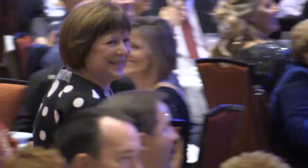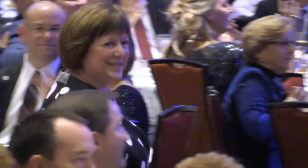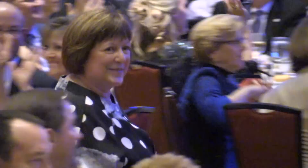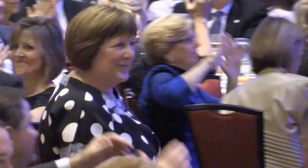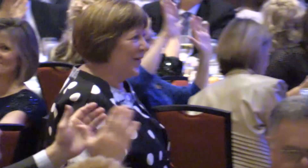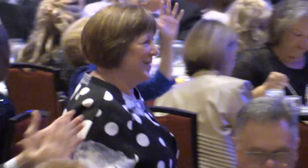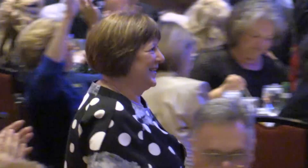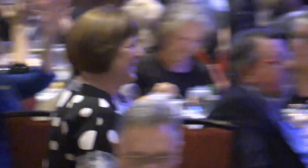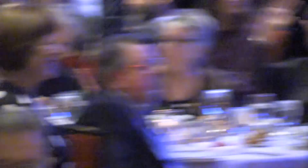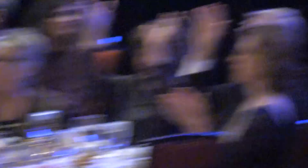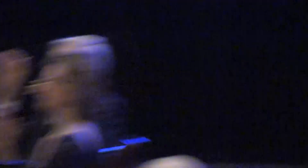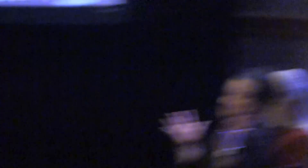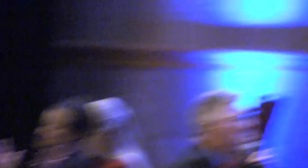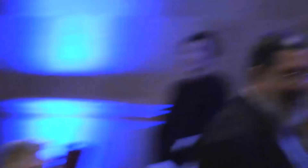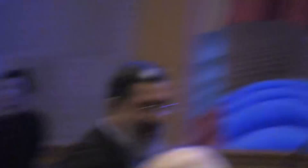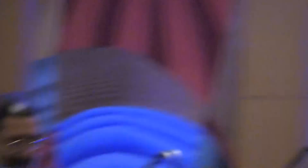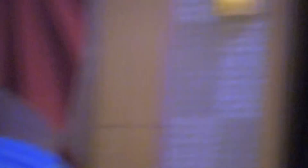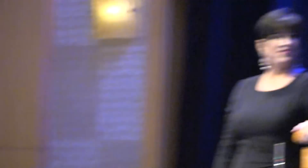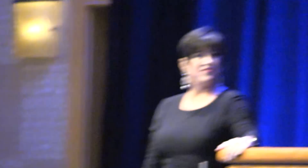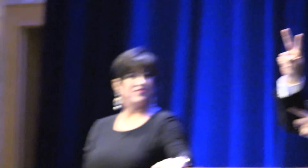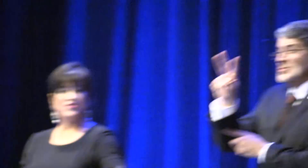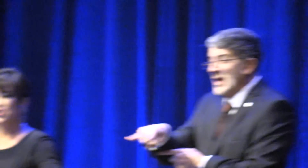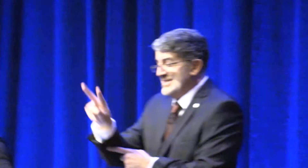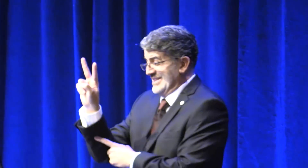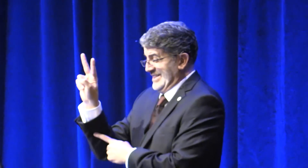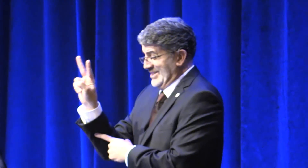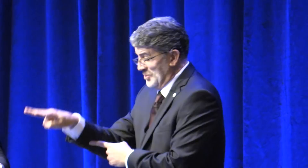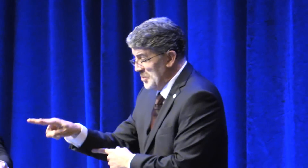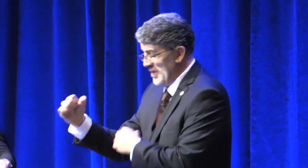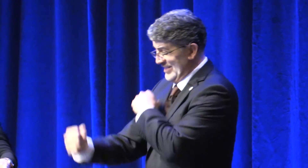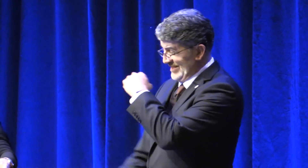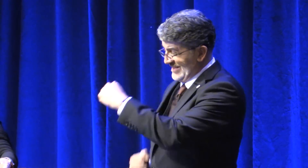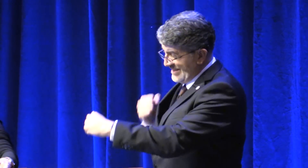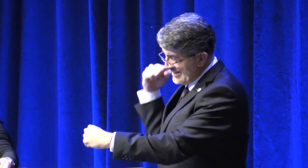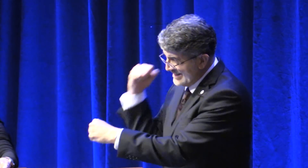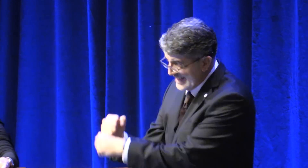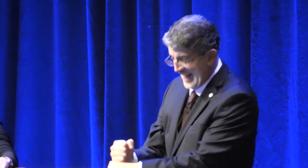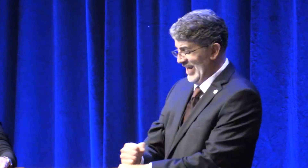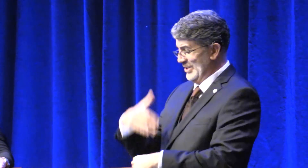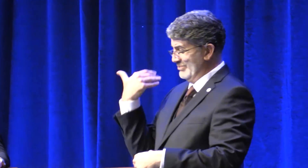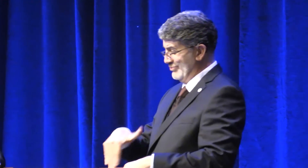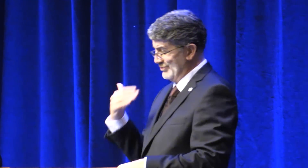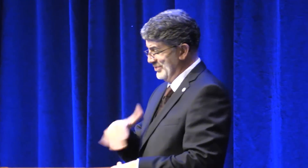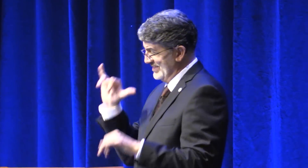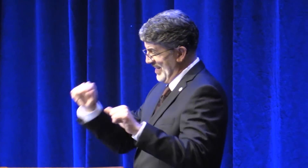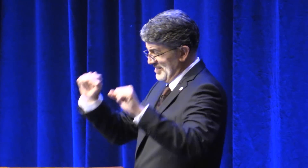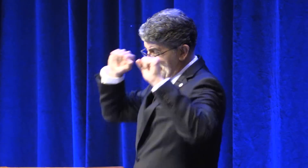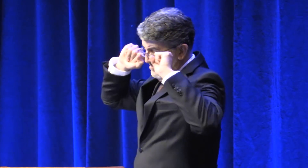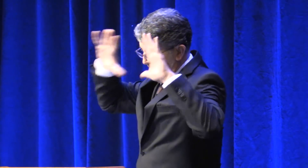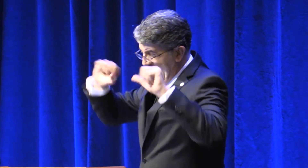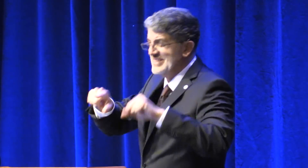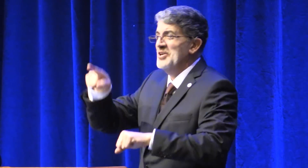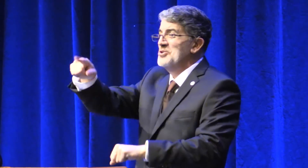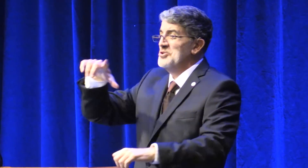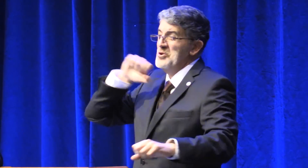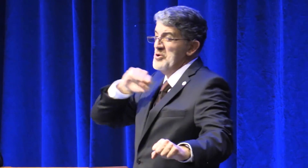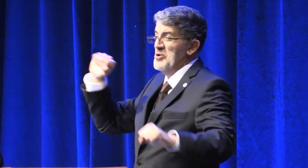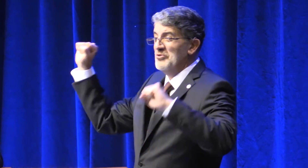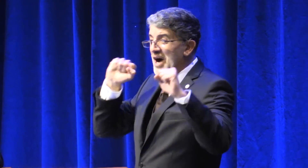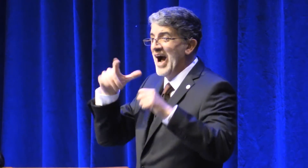Stout. Claude has been our Executive Director for 22 years. That's